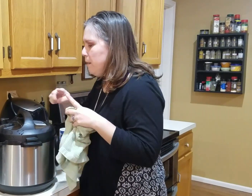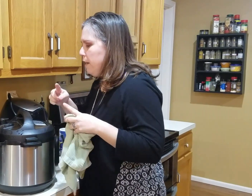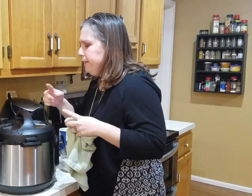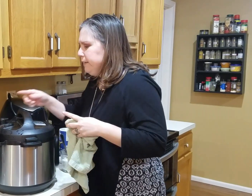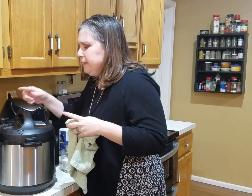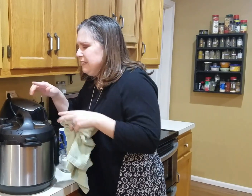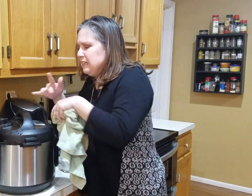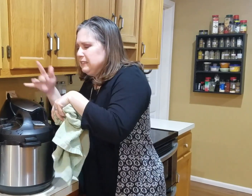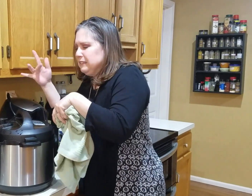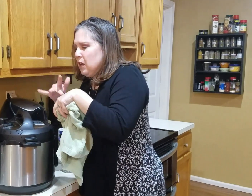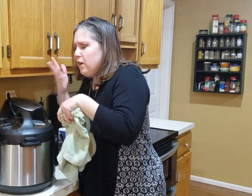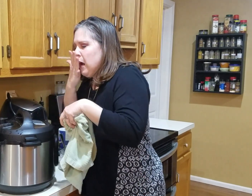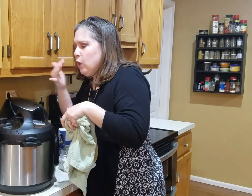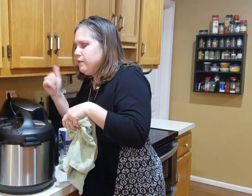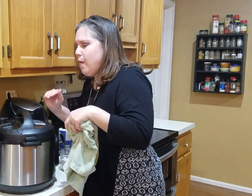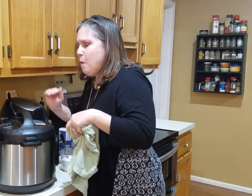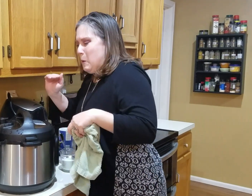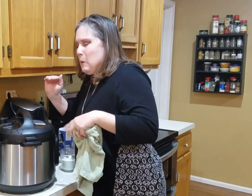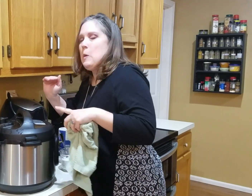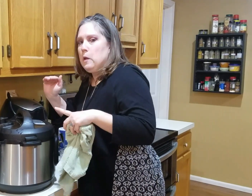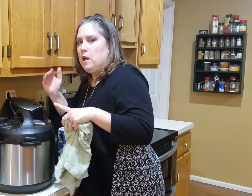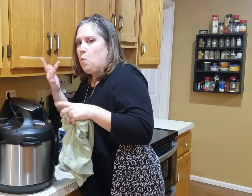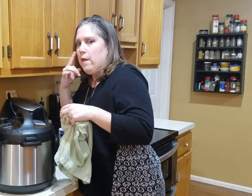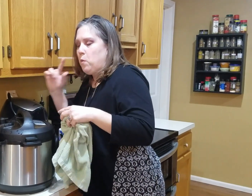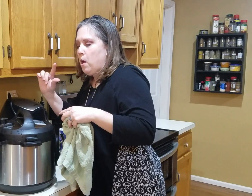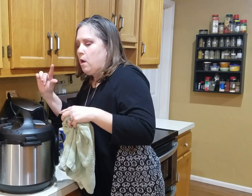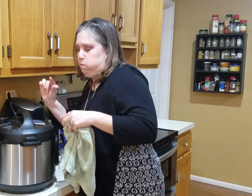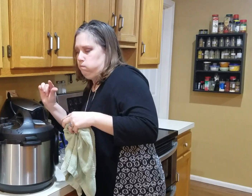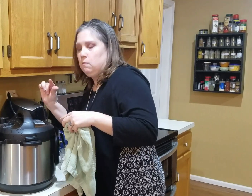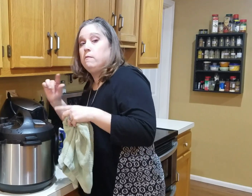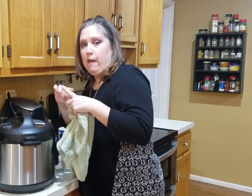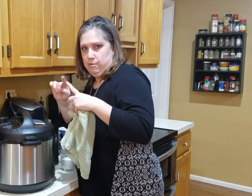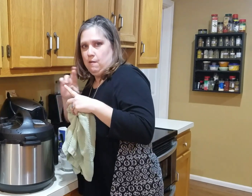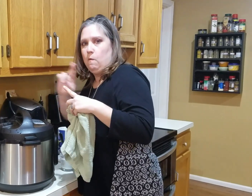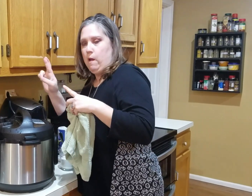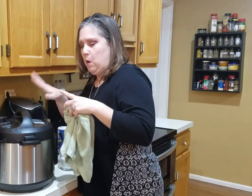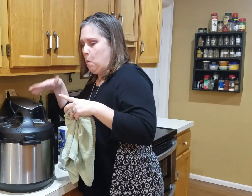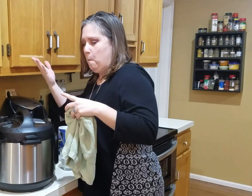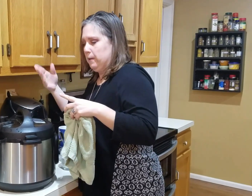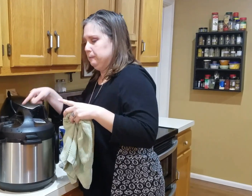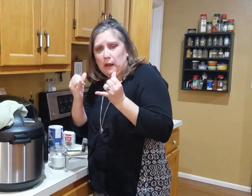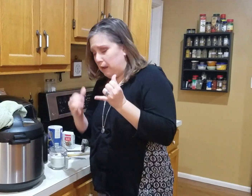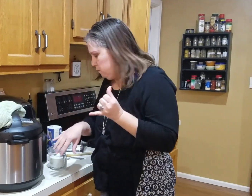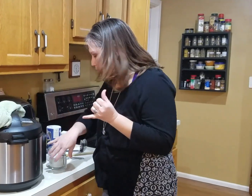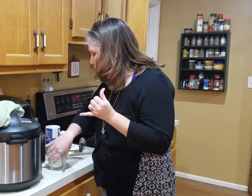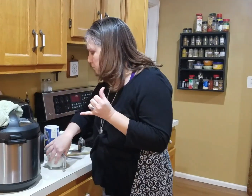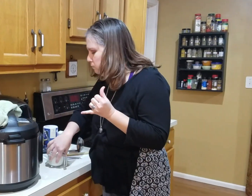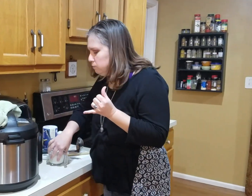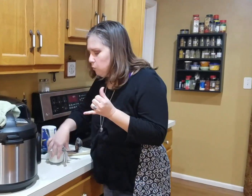It's pretty close, but the little silver stopper in there is still up. We want it to drop down, and then we'll be able to tell that it's